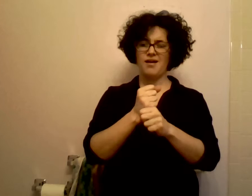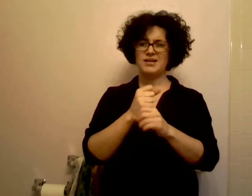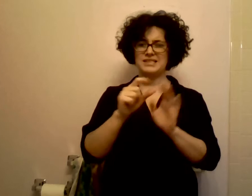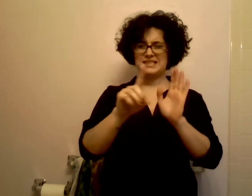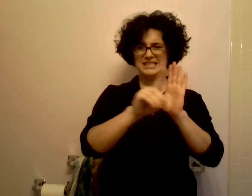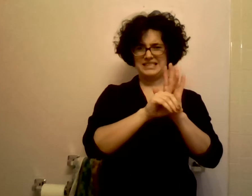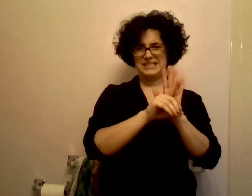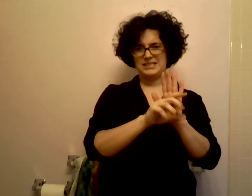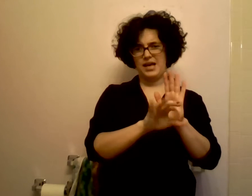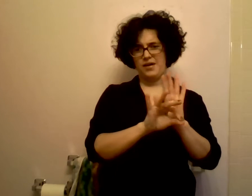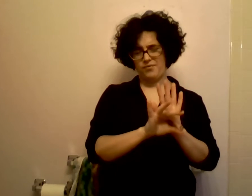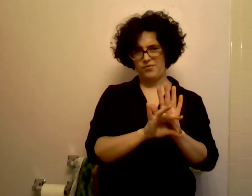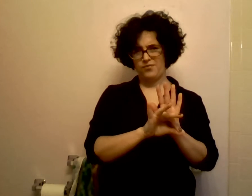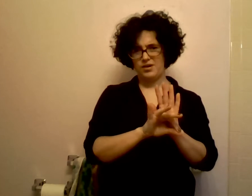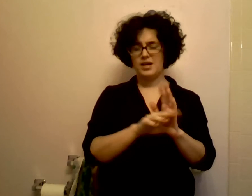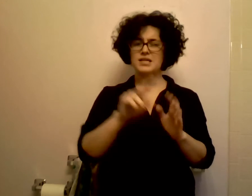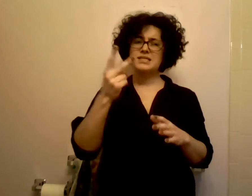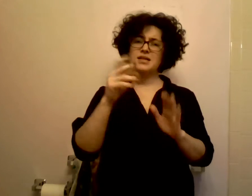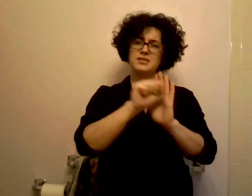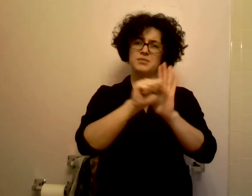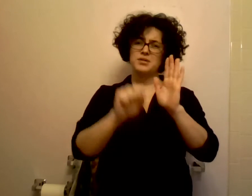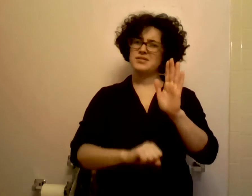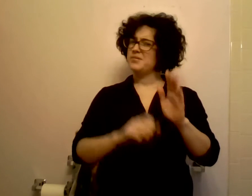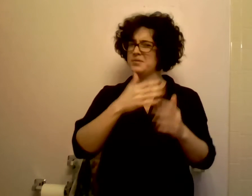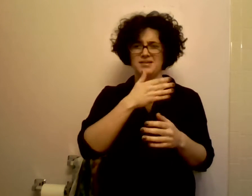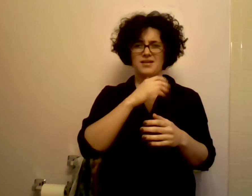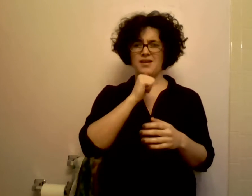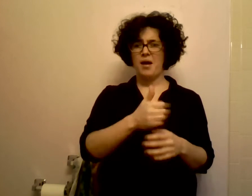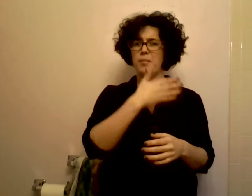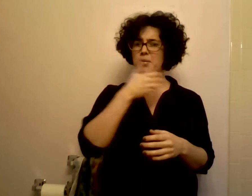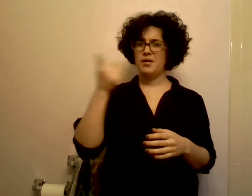called him in for a conference. The dean warned him that if his